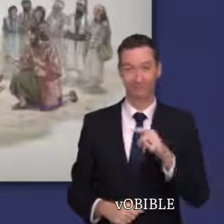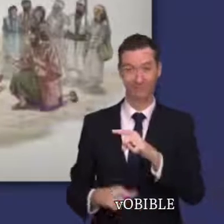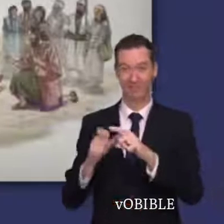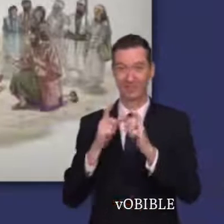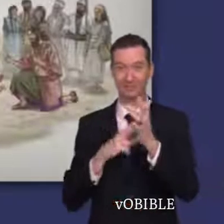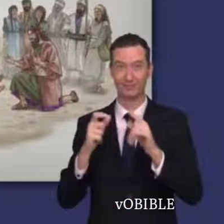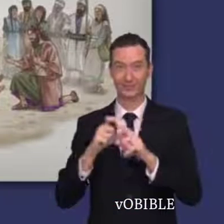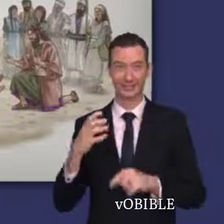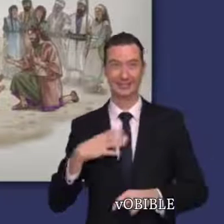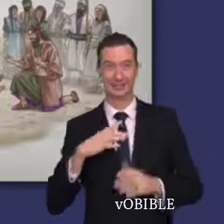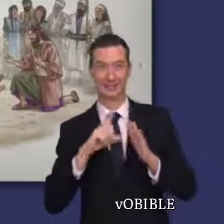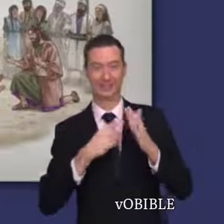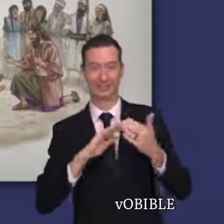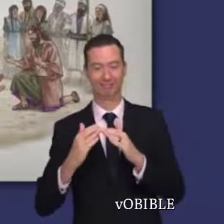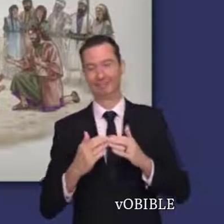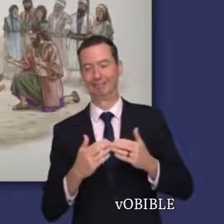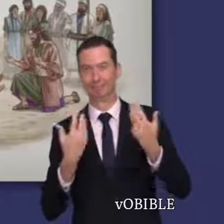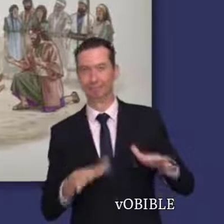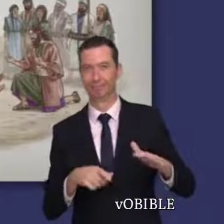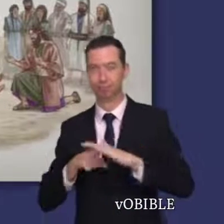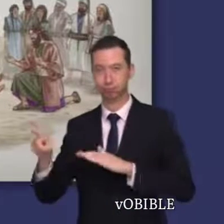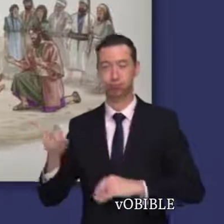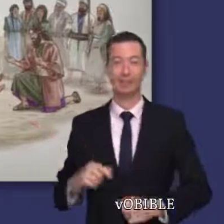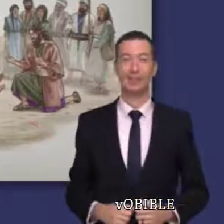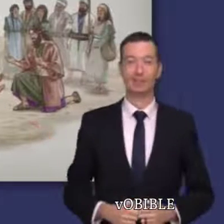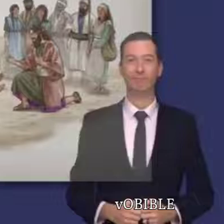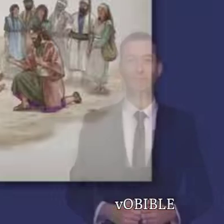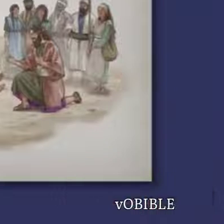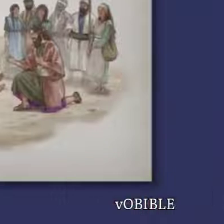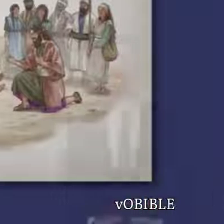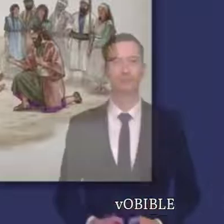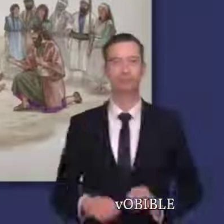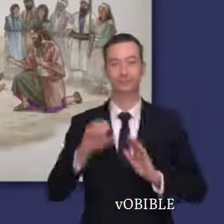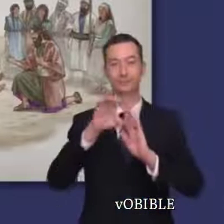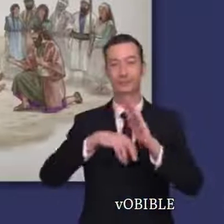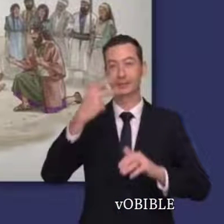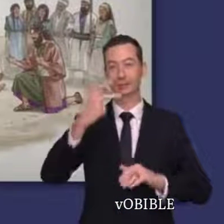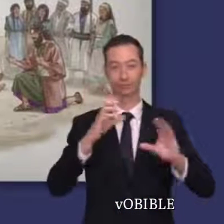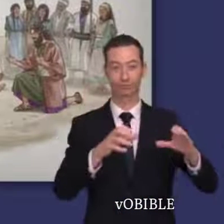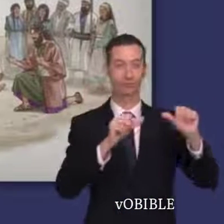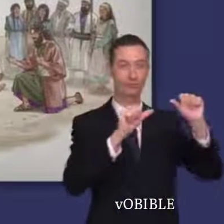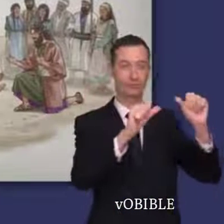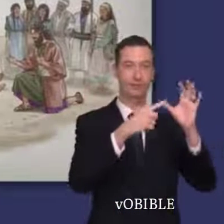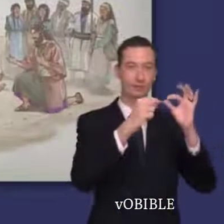David's son Absalom conspires to usurp the throne, and David is forced to flee